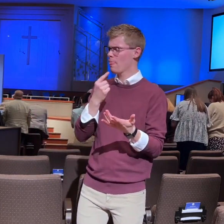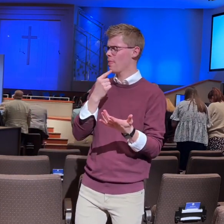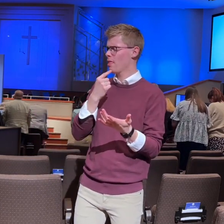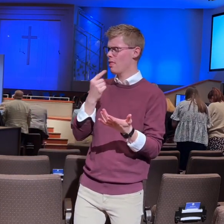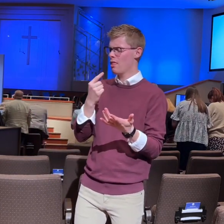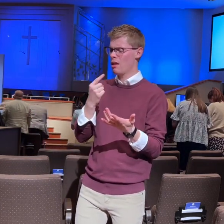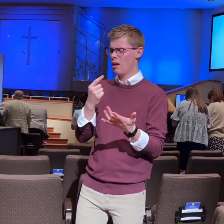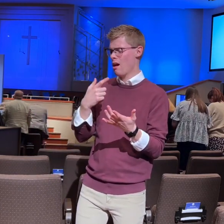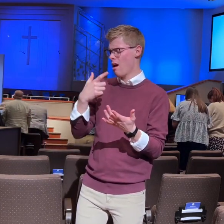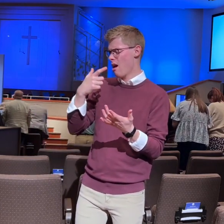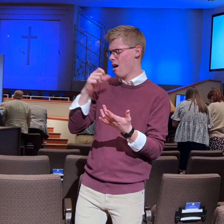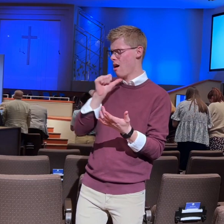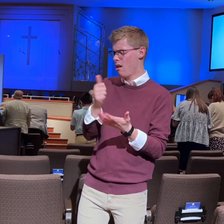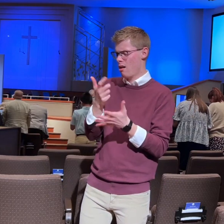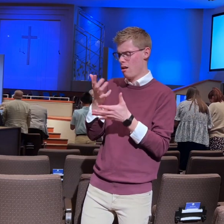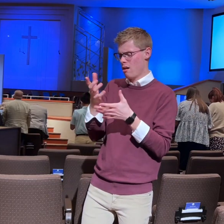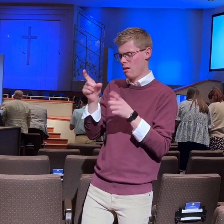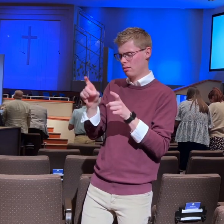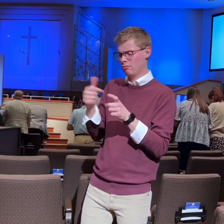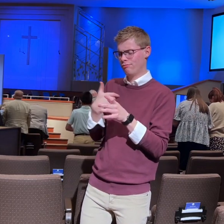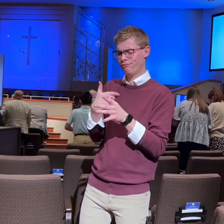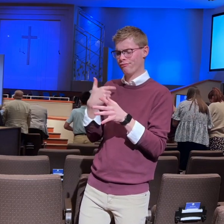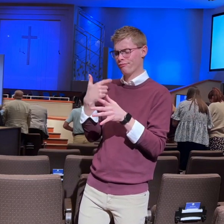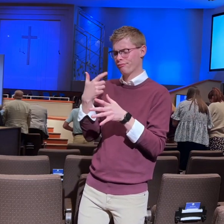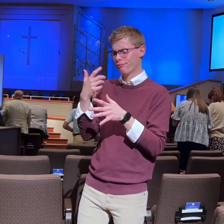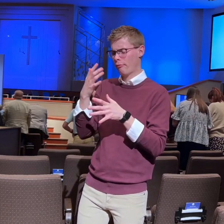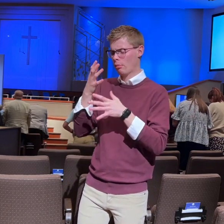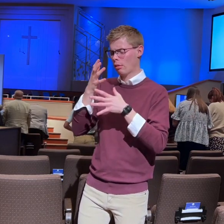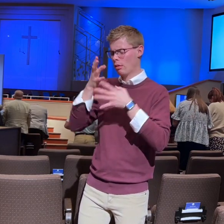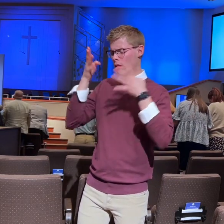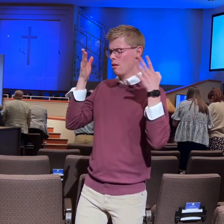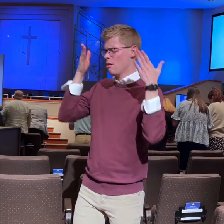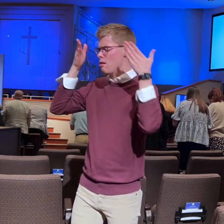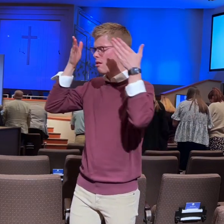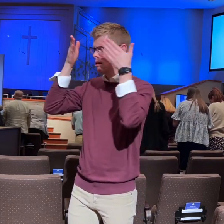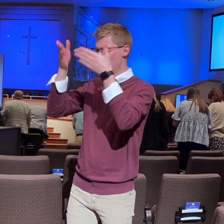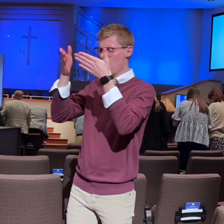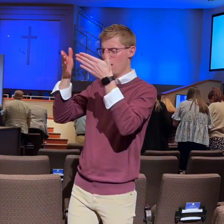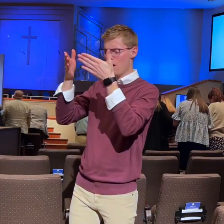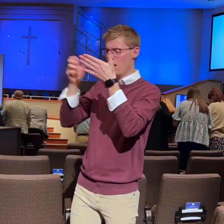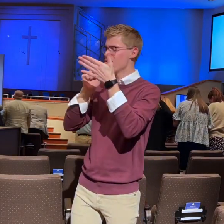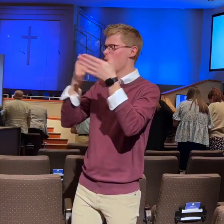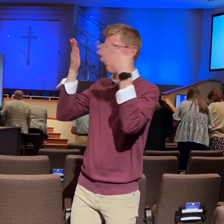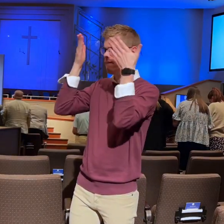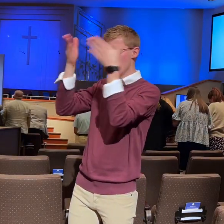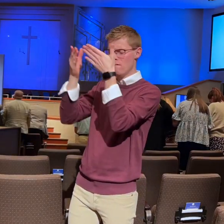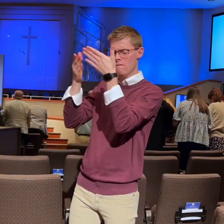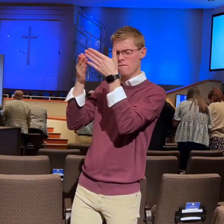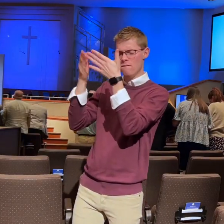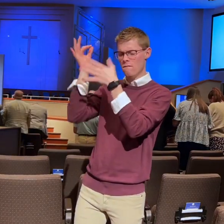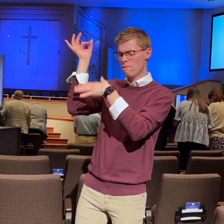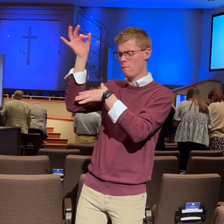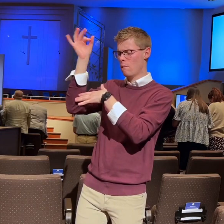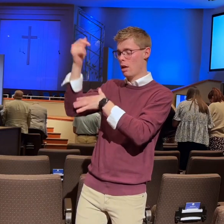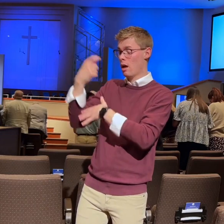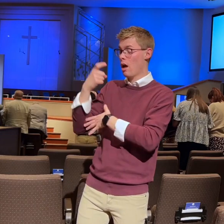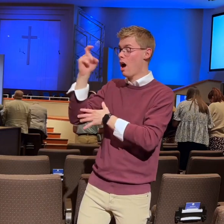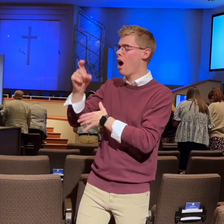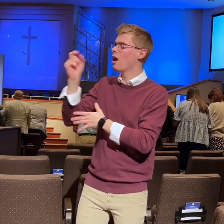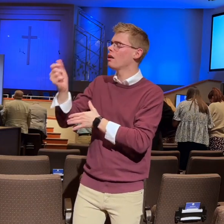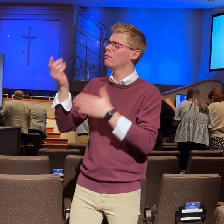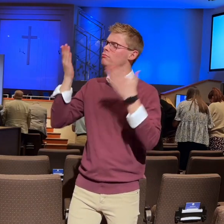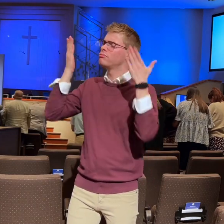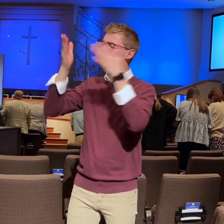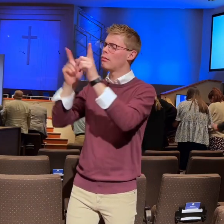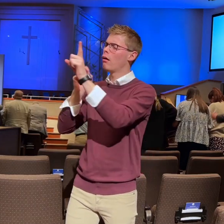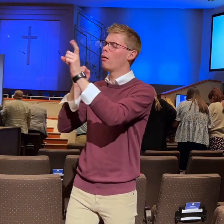I don't need to be shunning the attending in my heart. Or in the reality of my presence, I need to pursue God